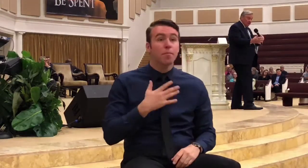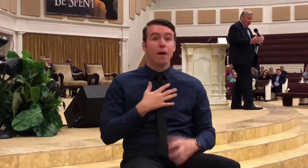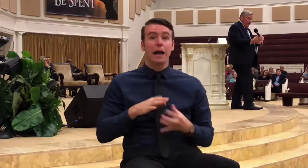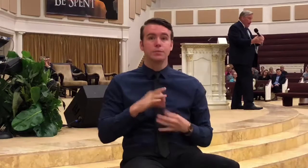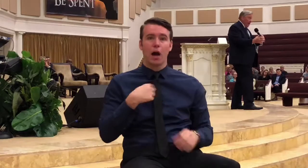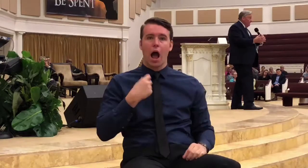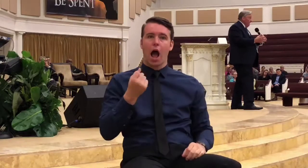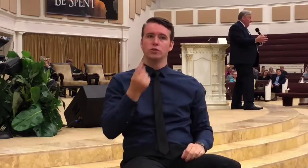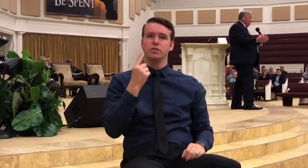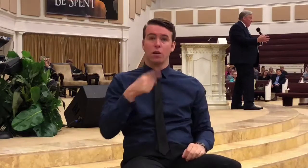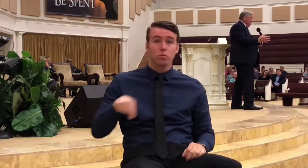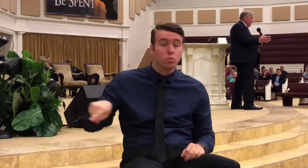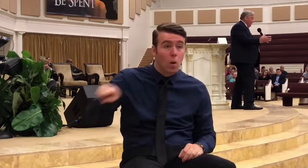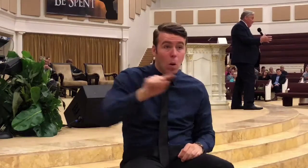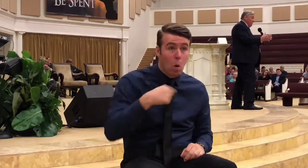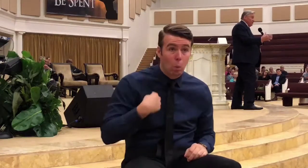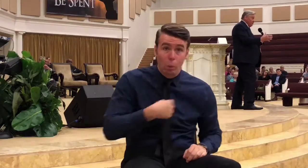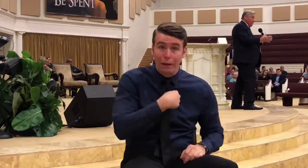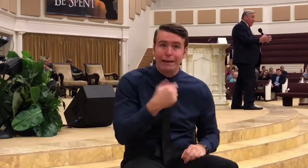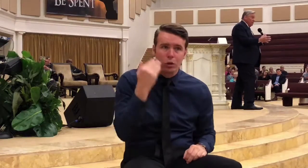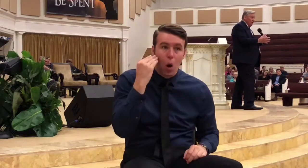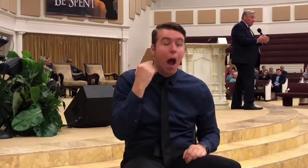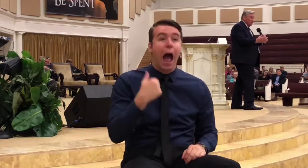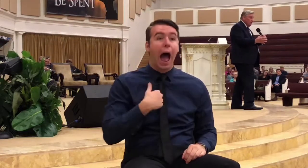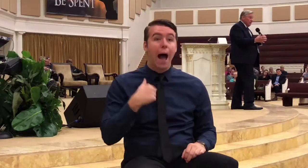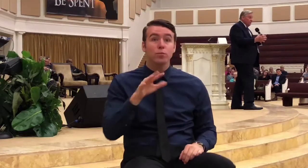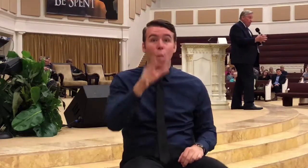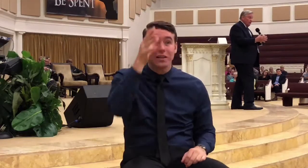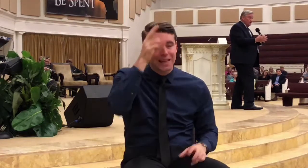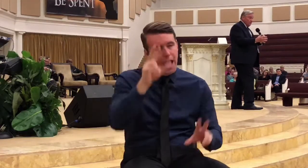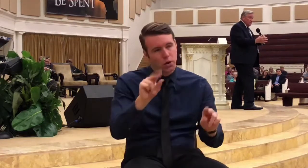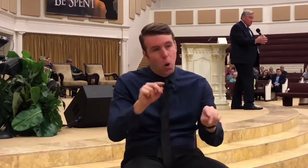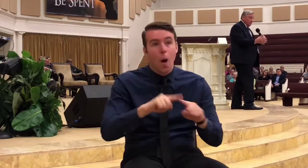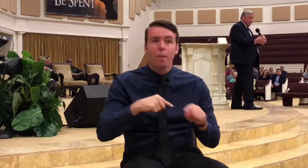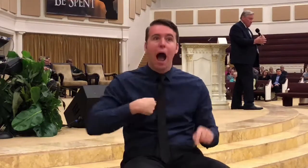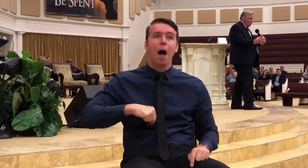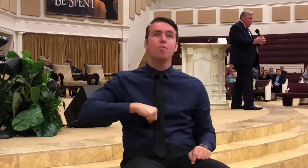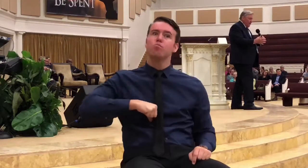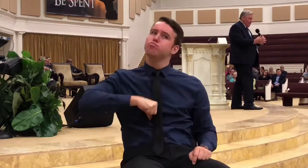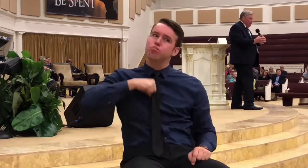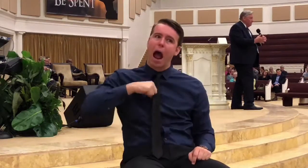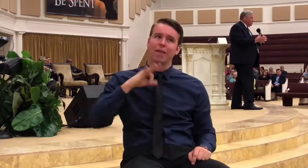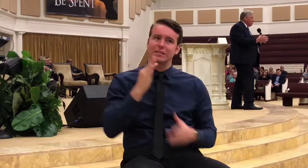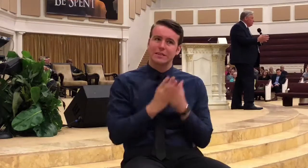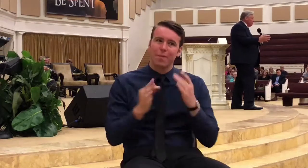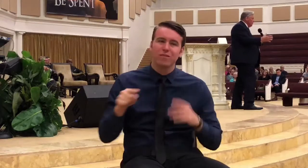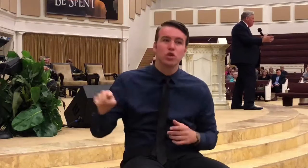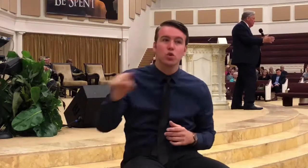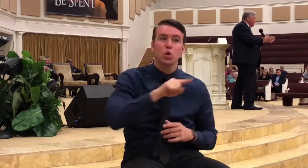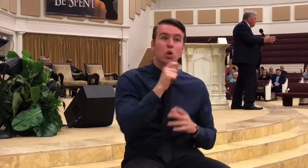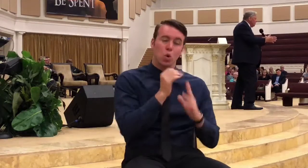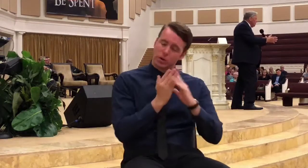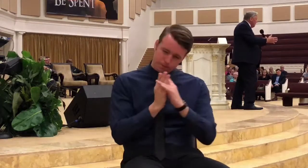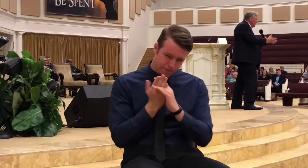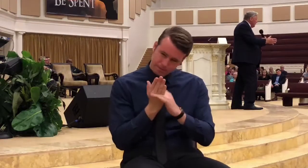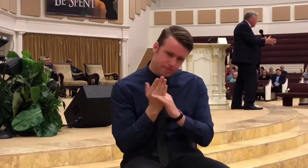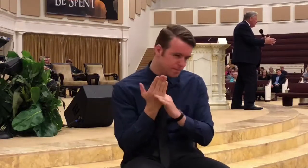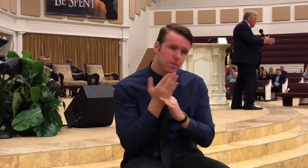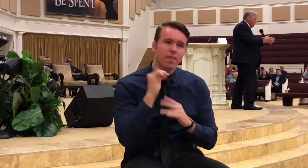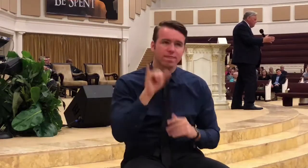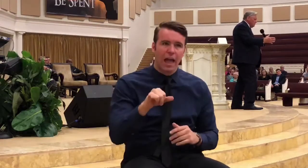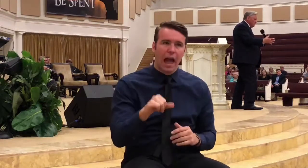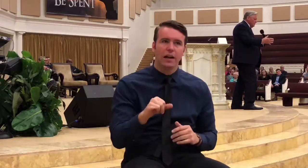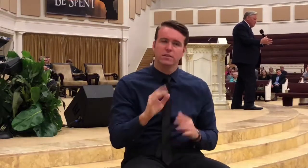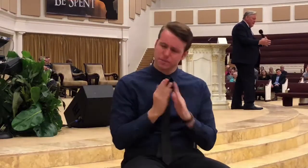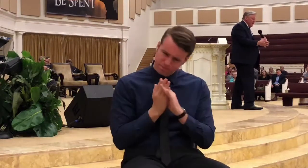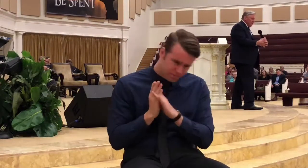you realize that. And I mean, I'm not your daddy, but I'll just tell you, I'm proud as punch of some of you that have come through these kind of things,